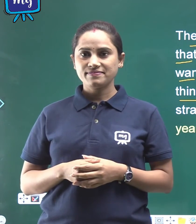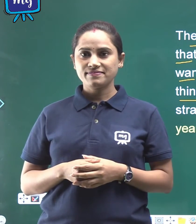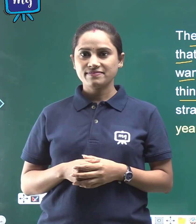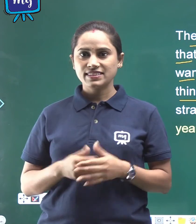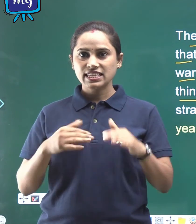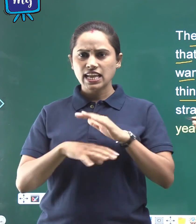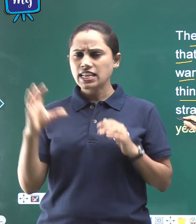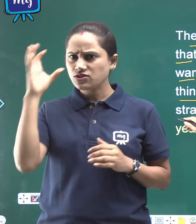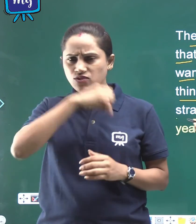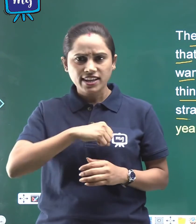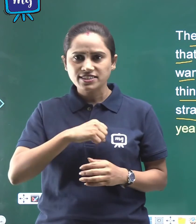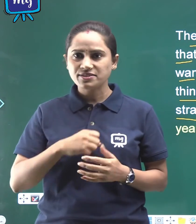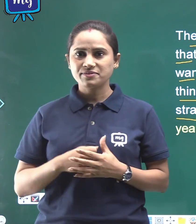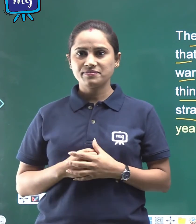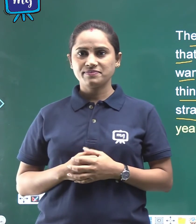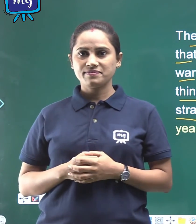in strange